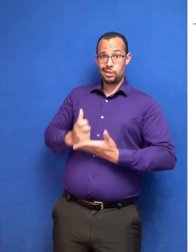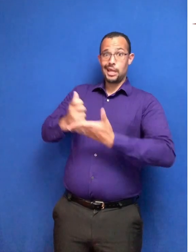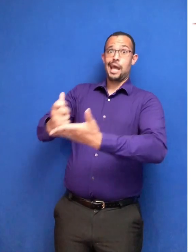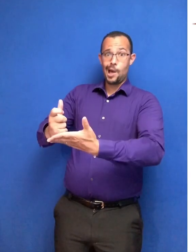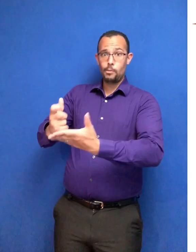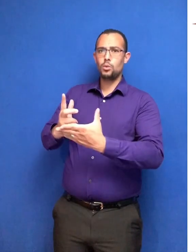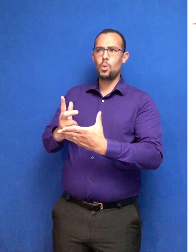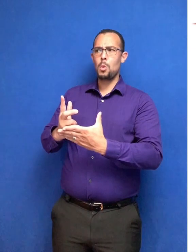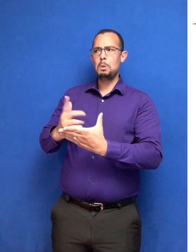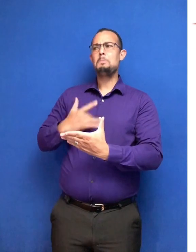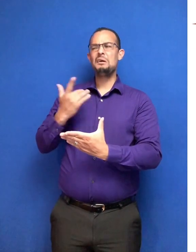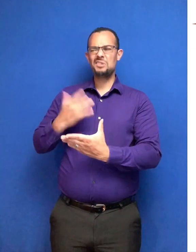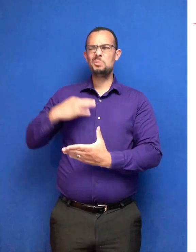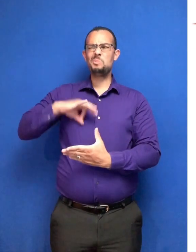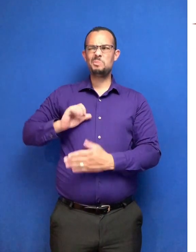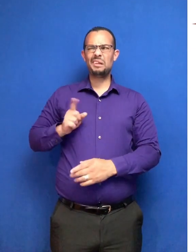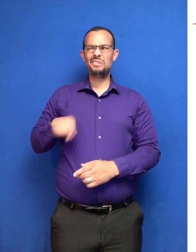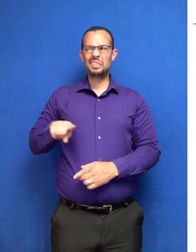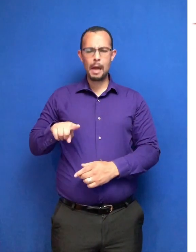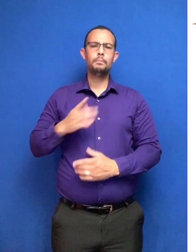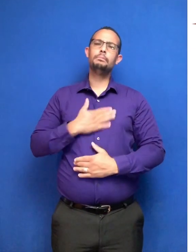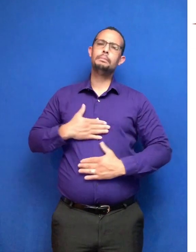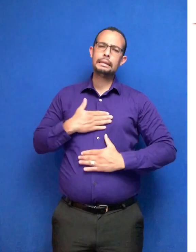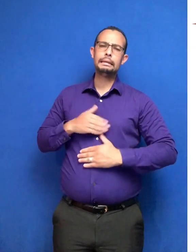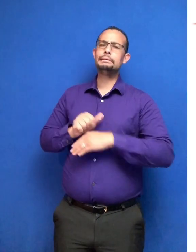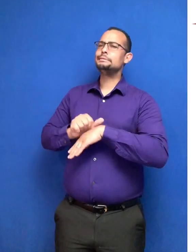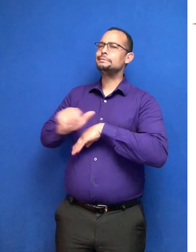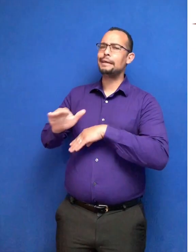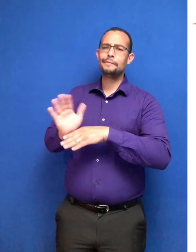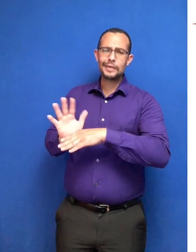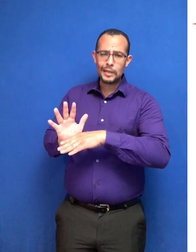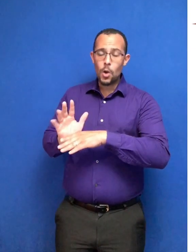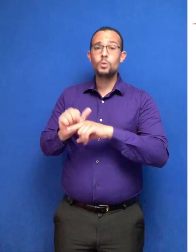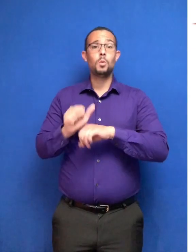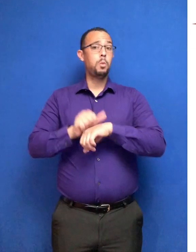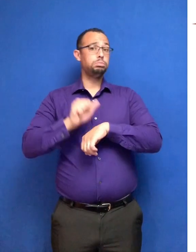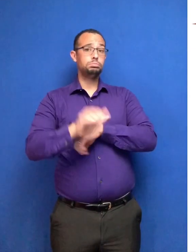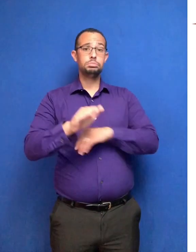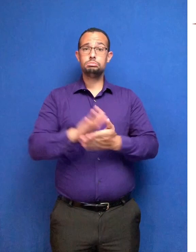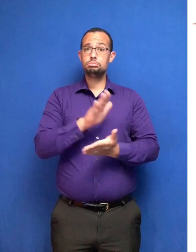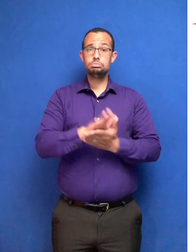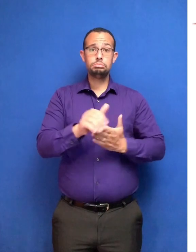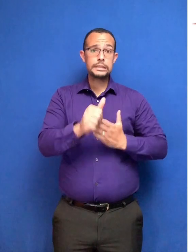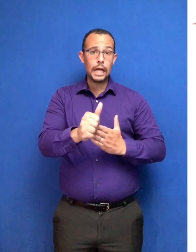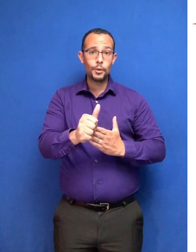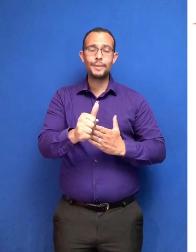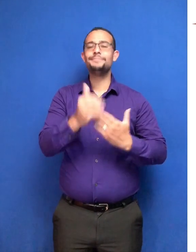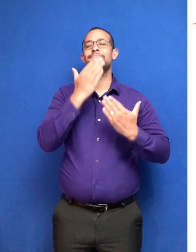or you think would benefit from this information, please share either just the packet or this entire series of videos.